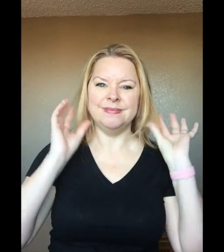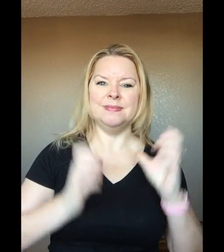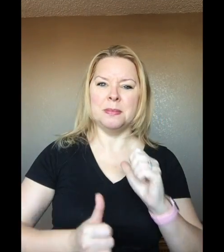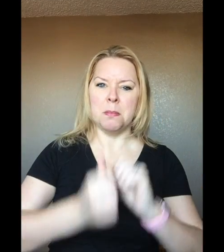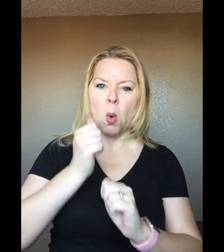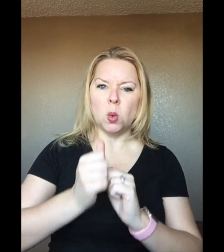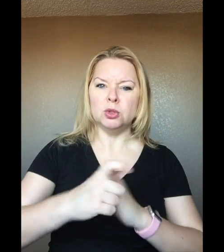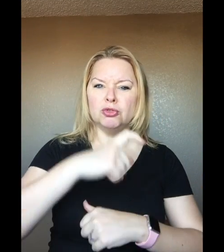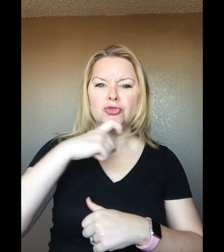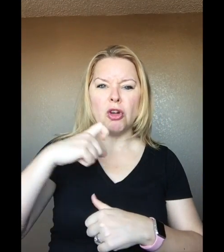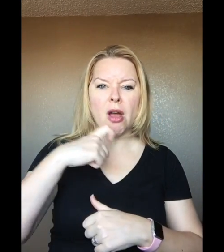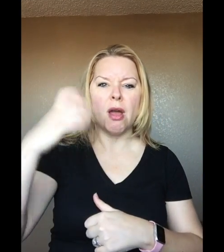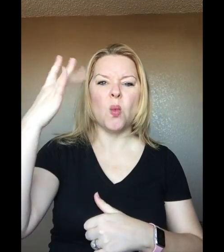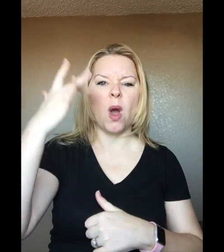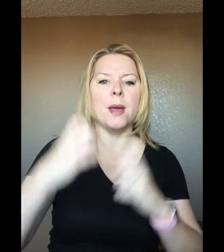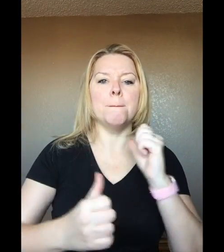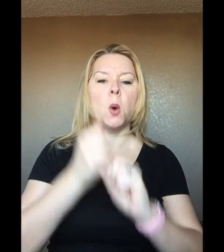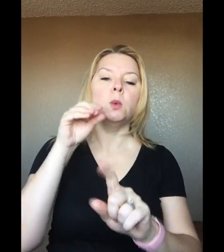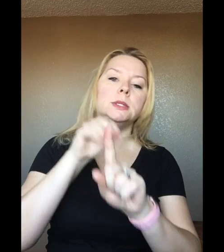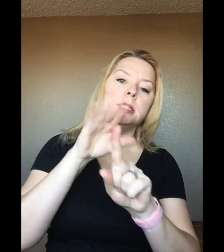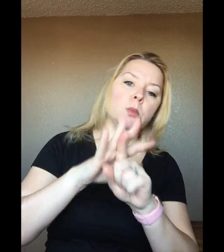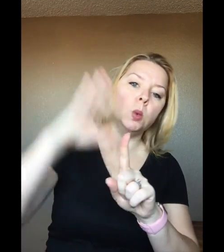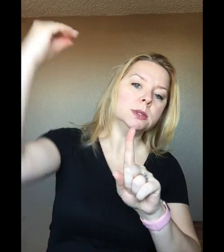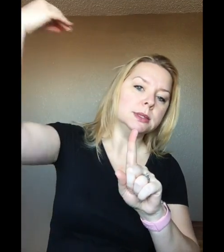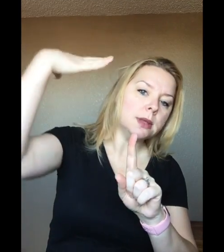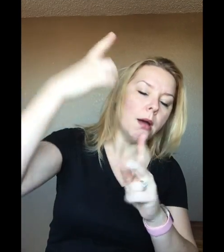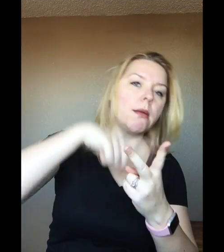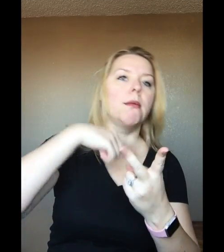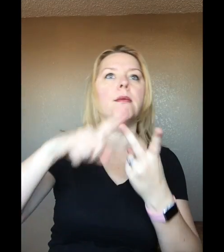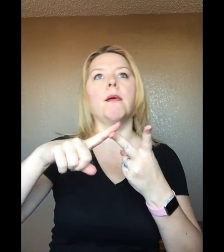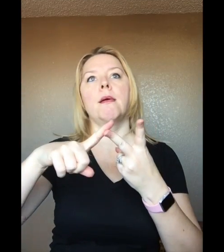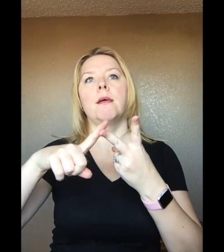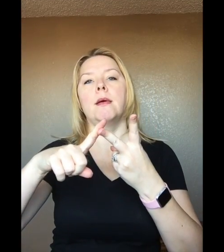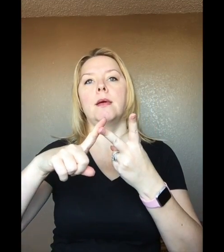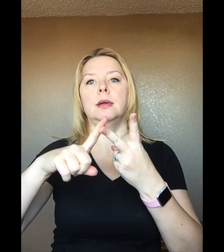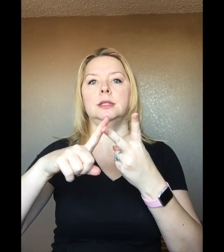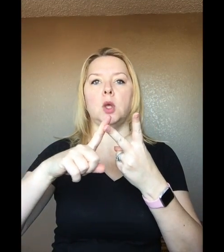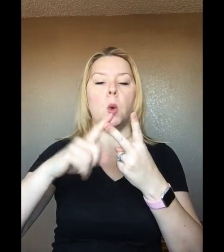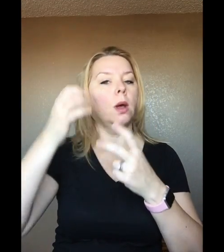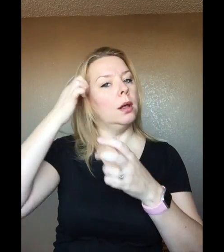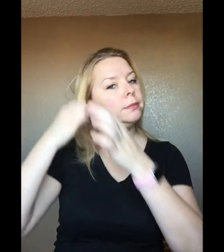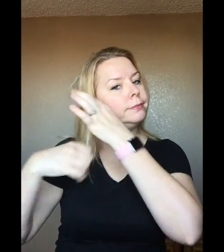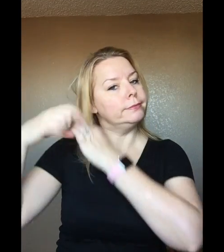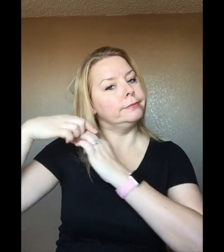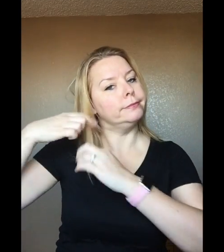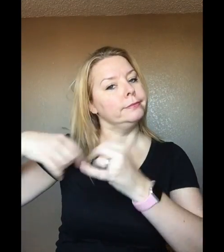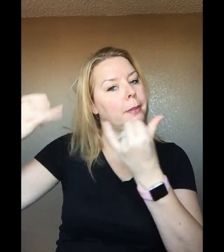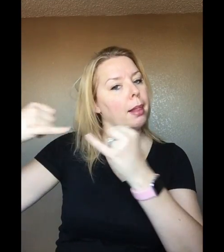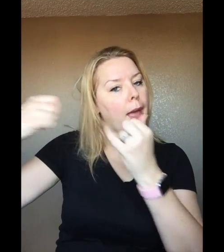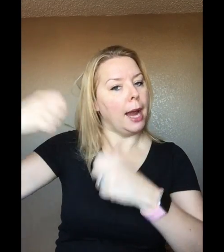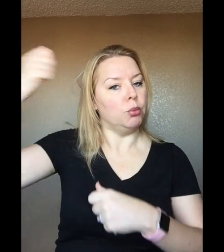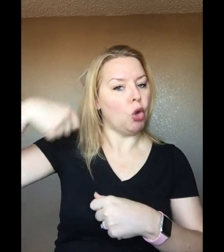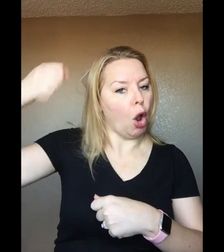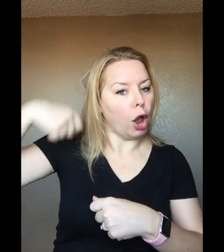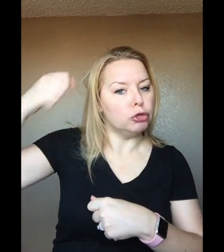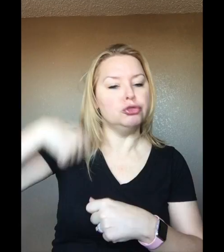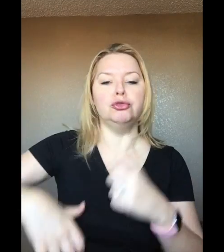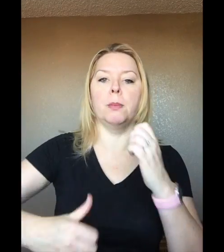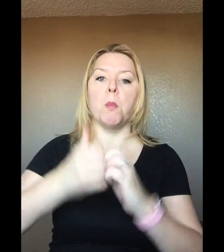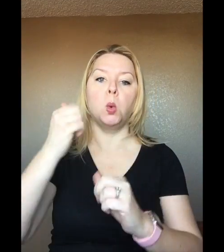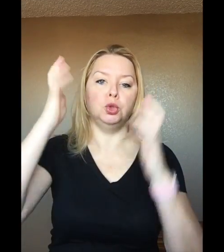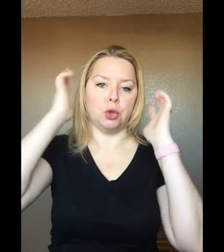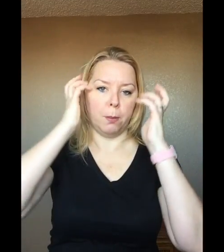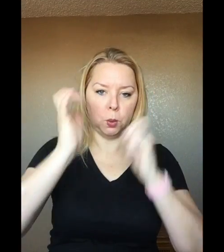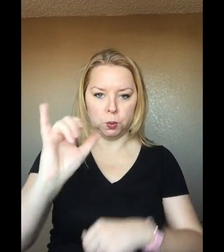dried out. That's because it has the most exposure to sun. It gets played with the most, brushed the most. It also gets the